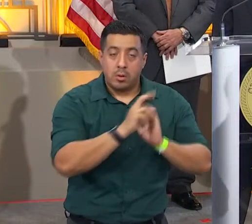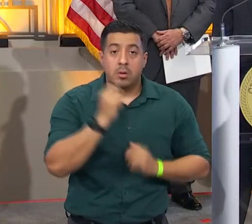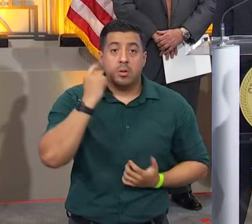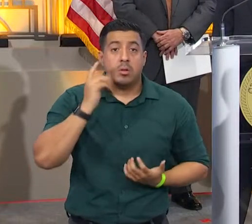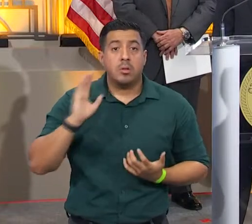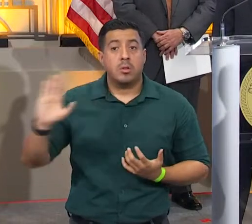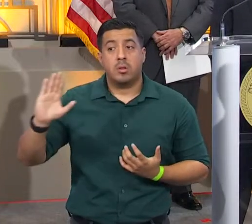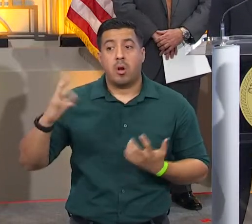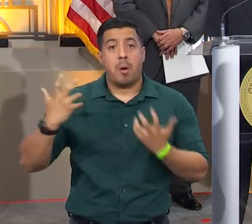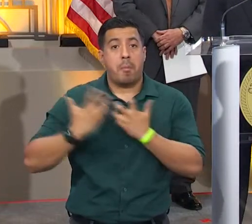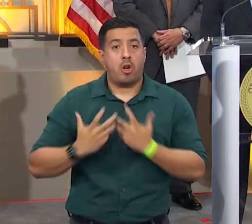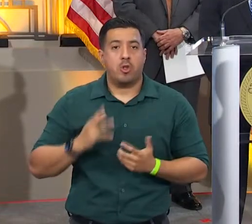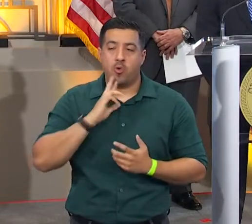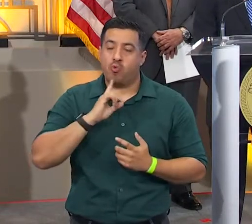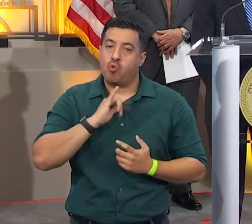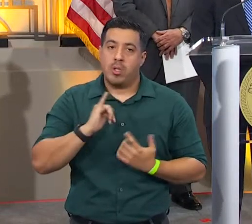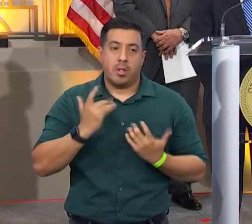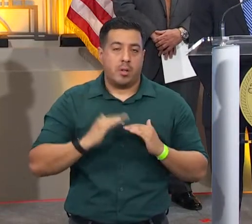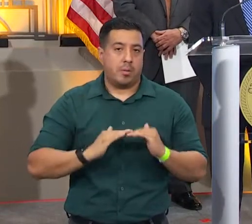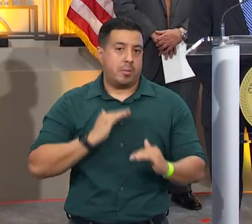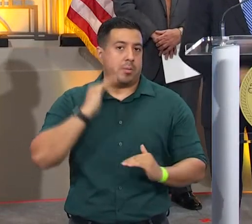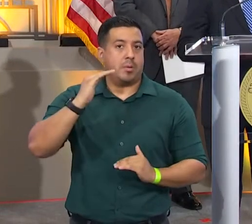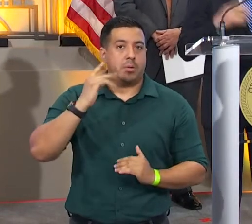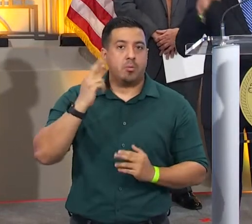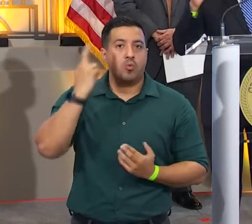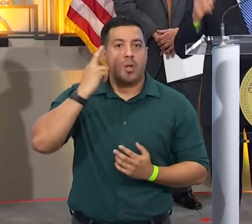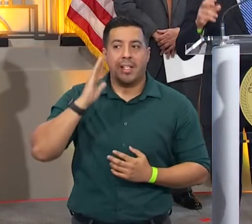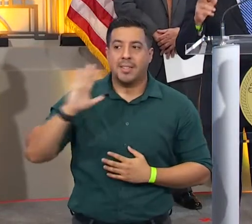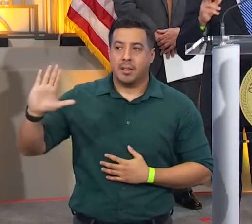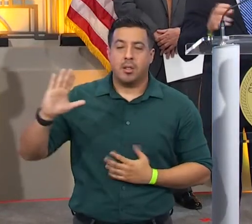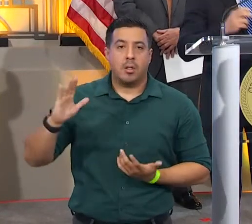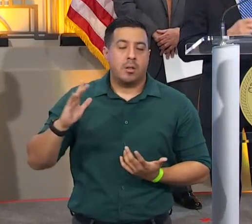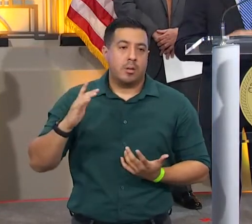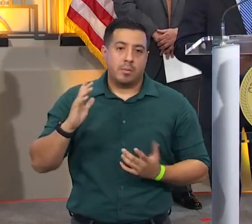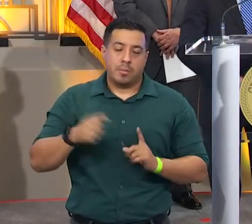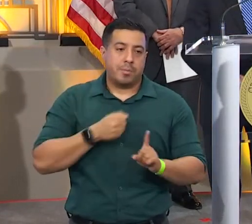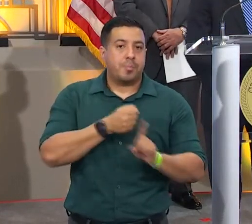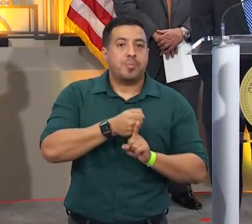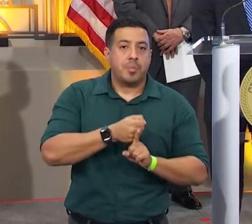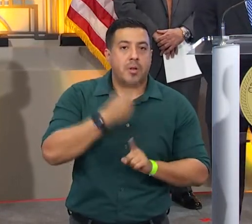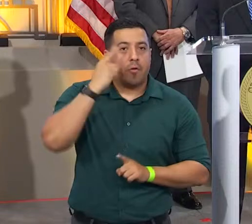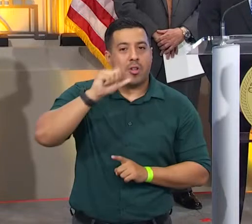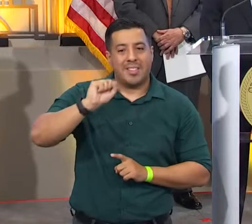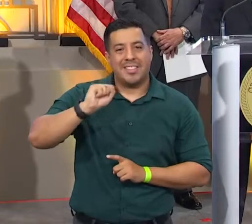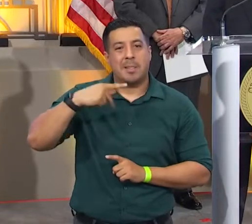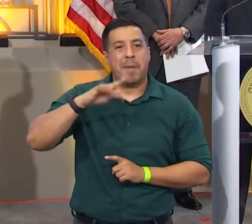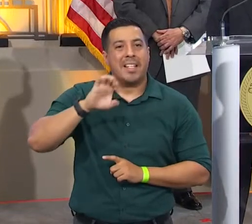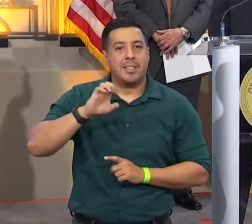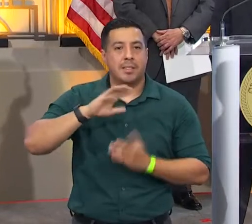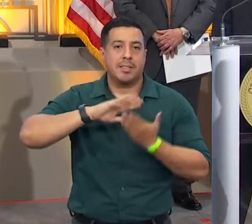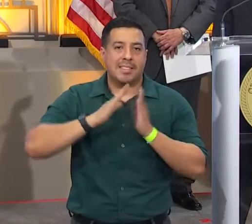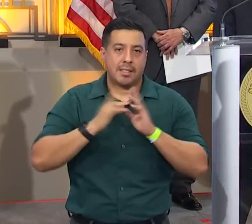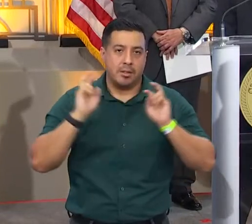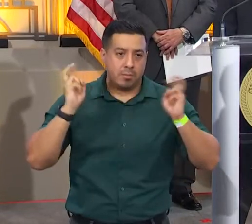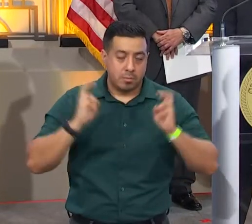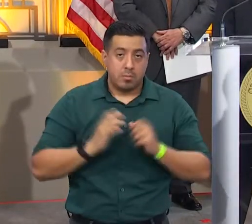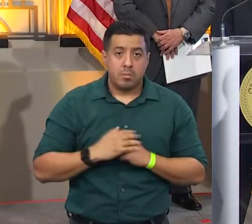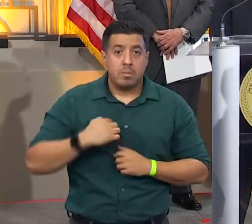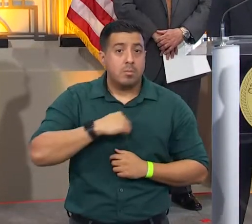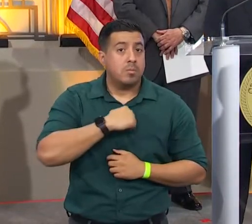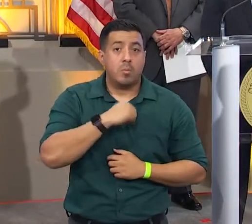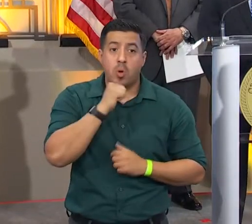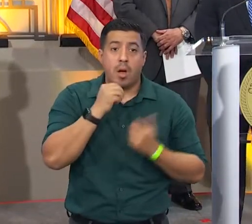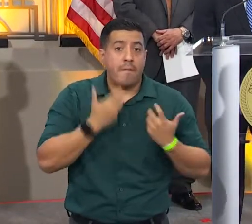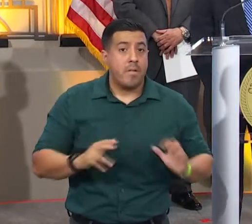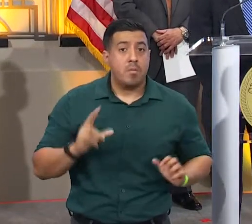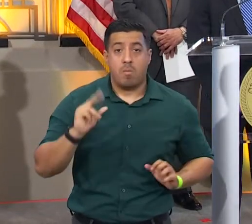a giant leap to us realizing this city's legacy as Space City, and we are not done